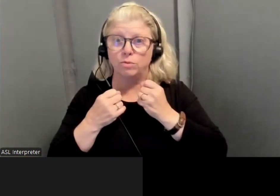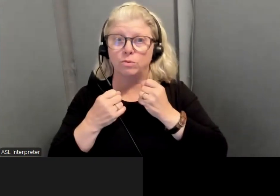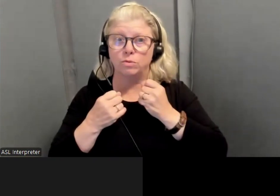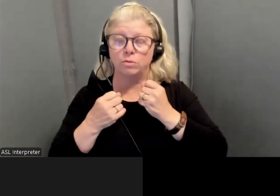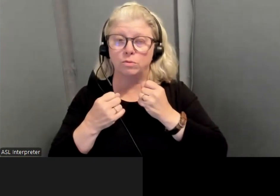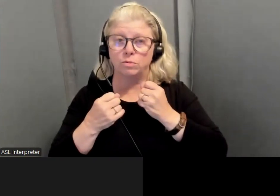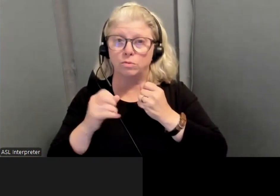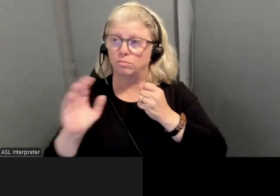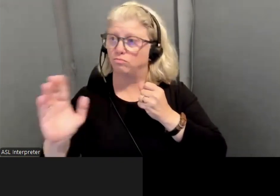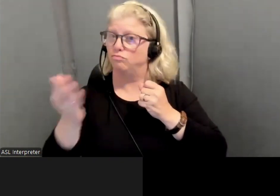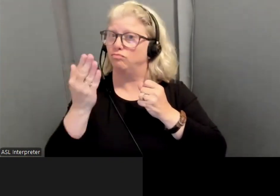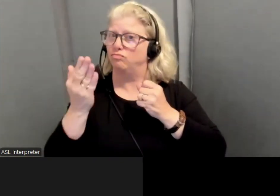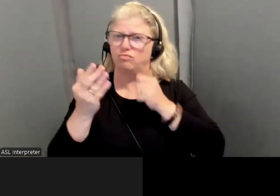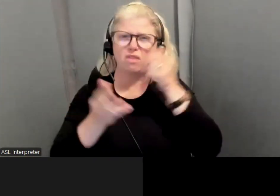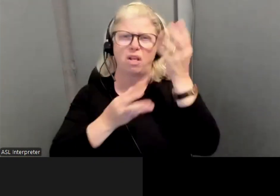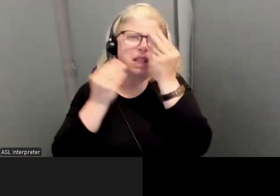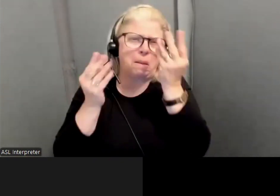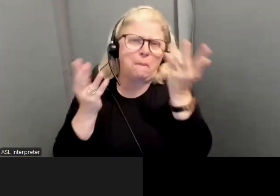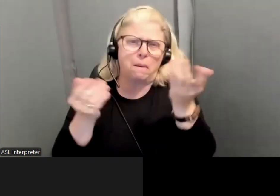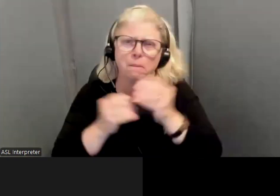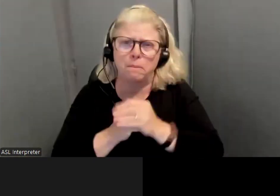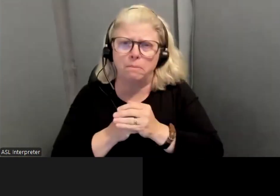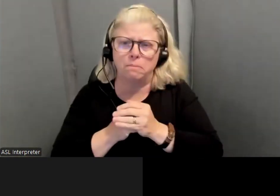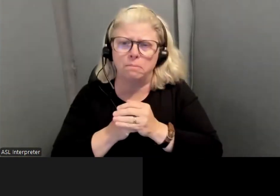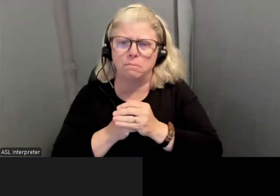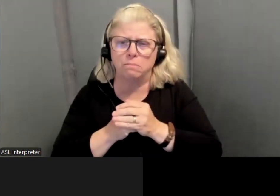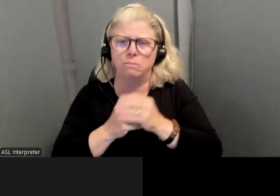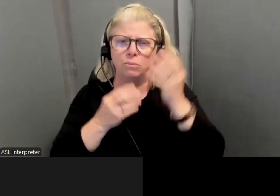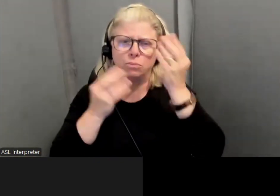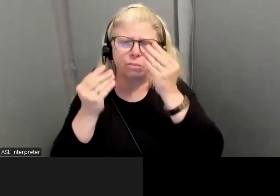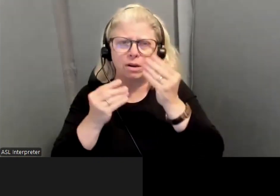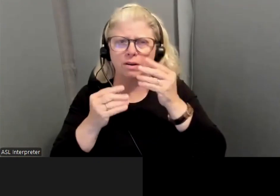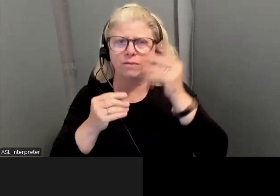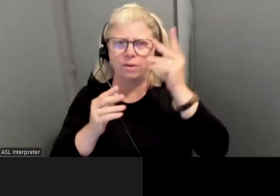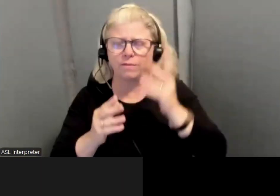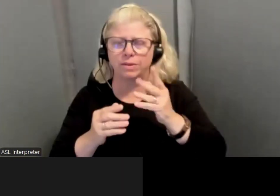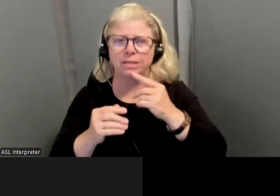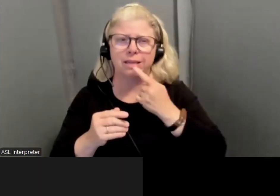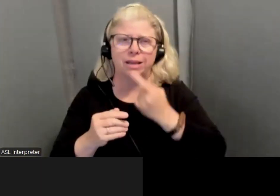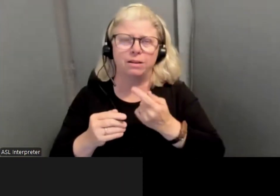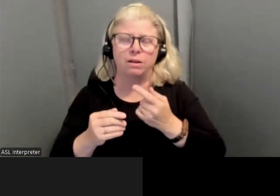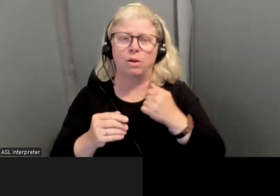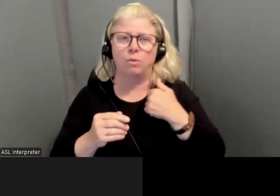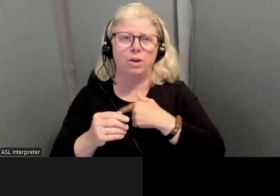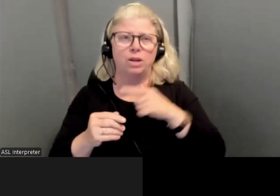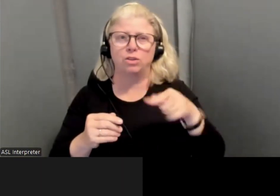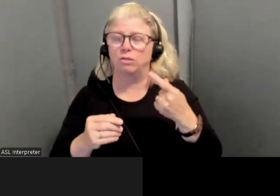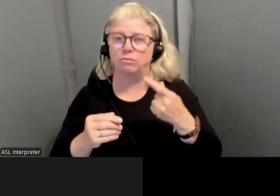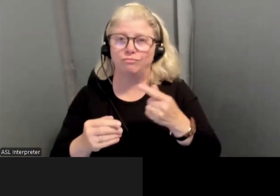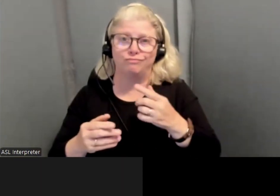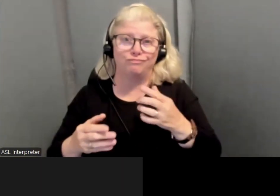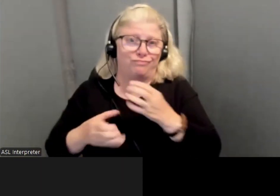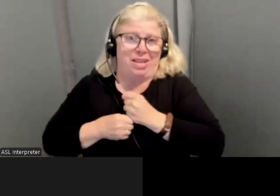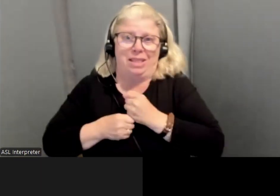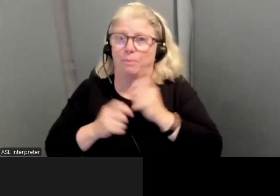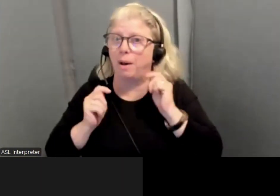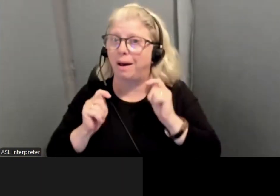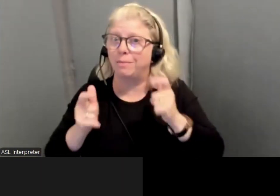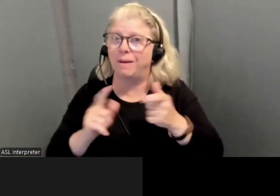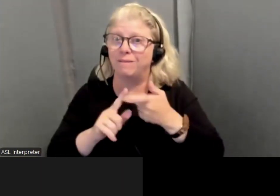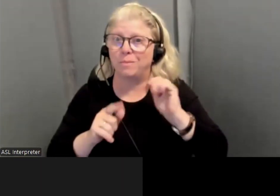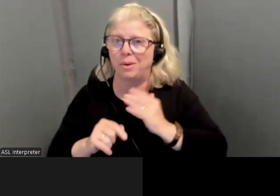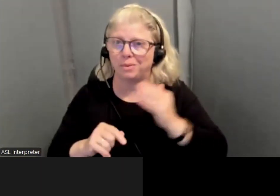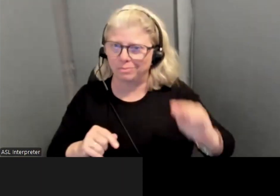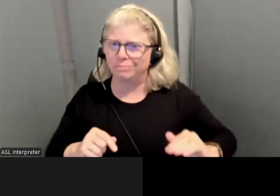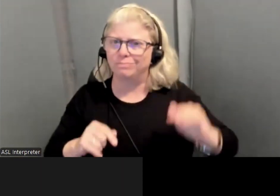us without much reflection, they're pre-reflective, as philosophers say. That is, we just inherit them automatically from our upbringing